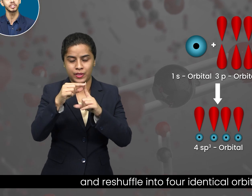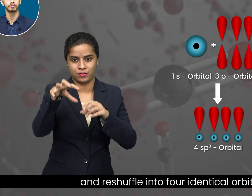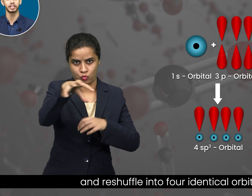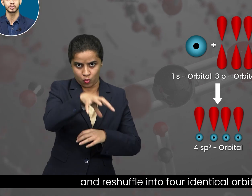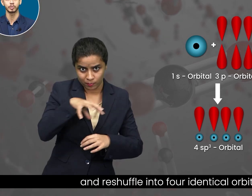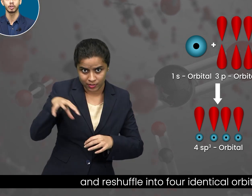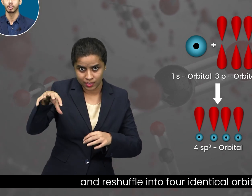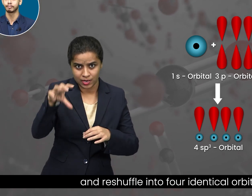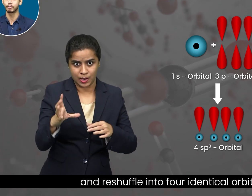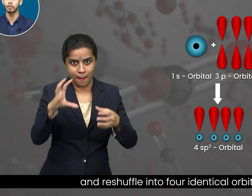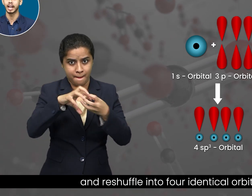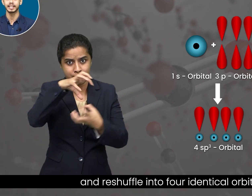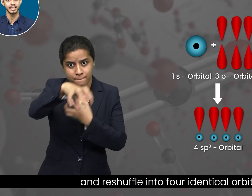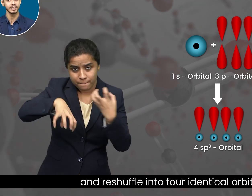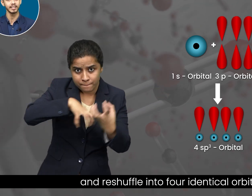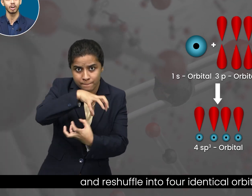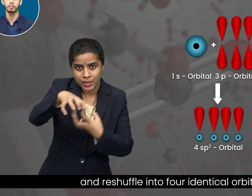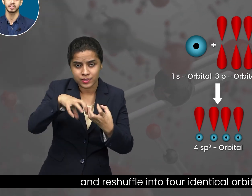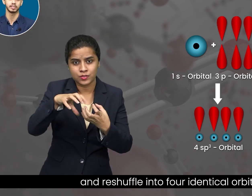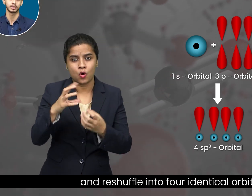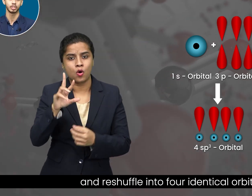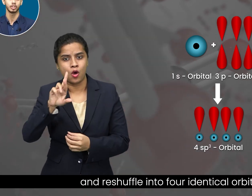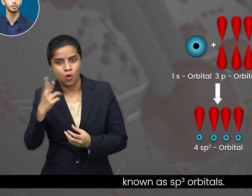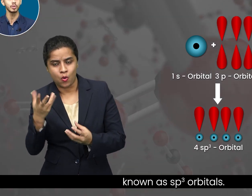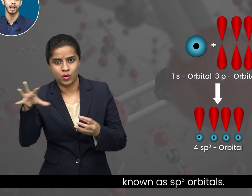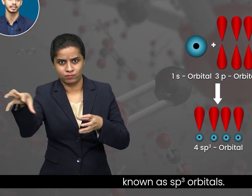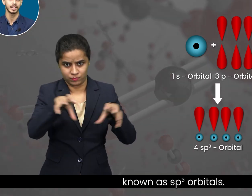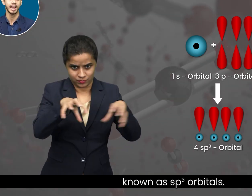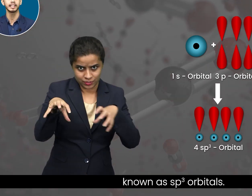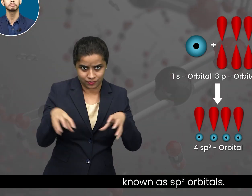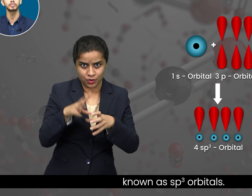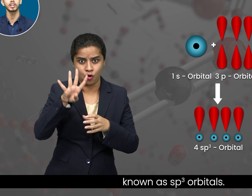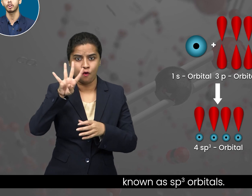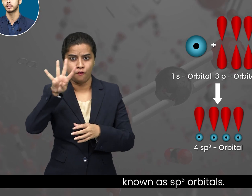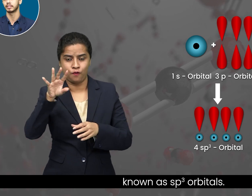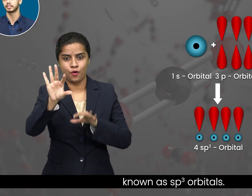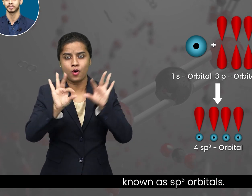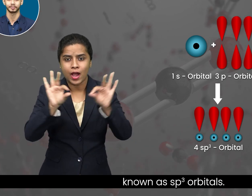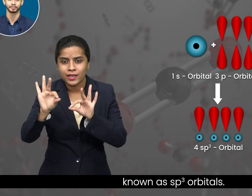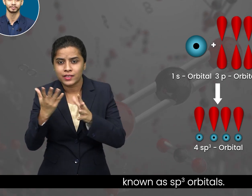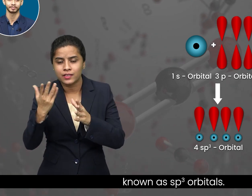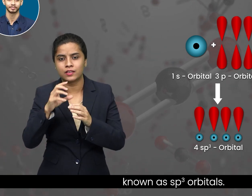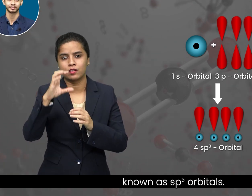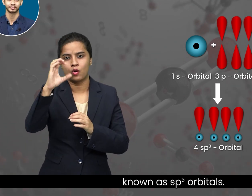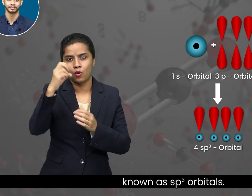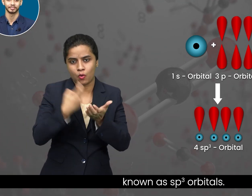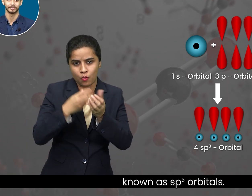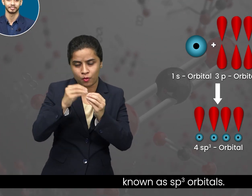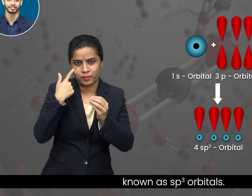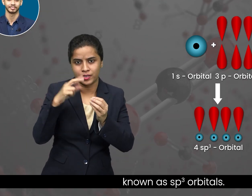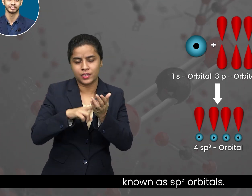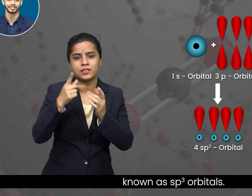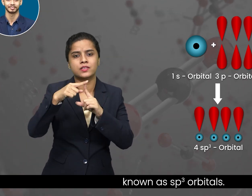and reshuffle into 4 identical orbitals known as sp3 orbitals.